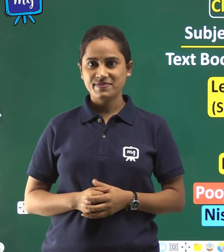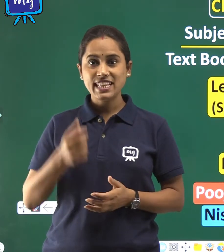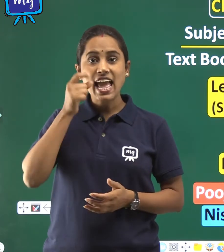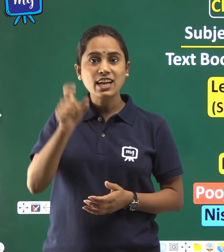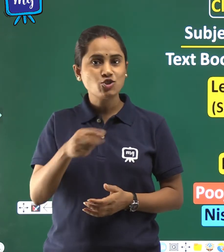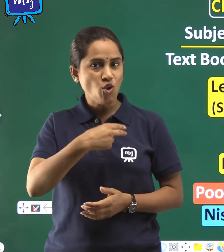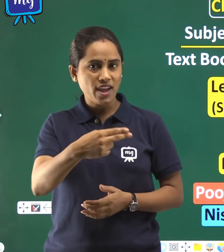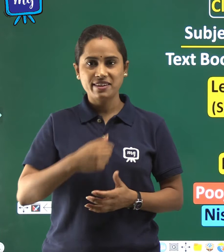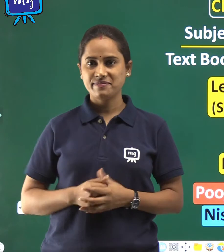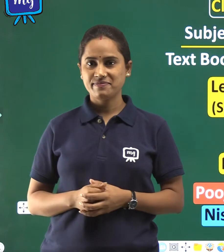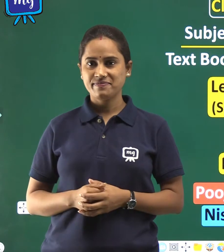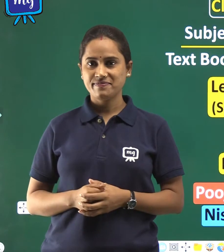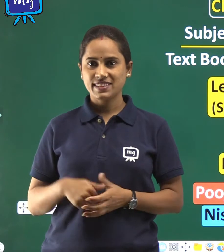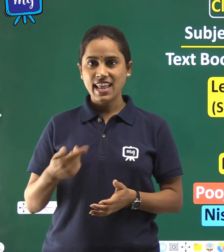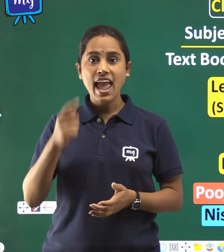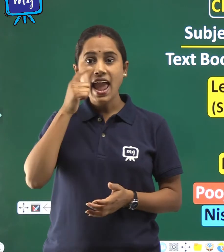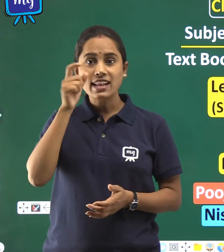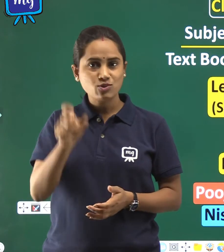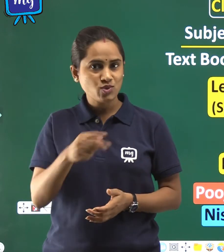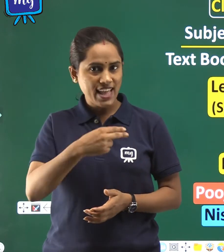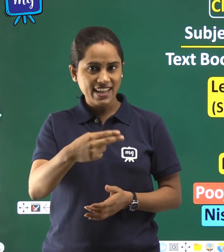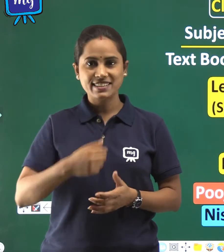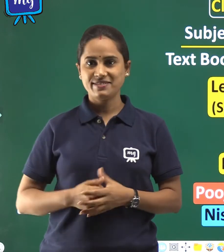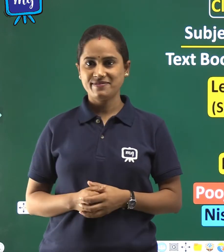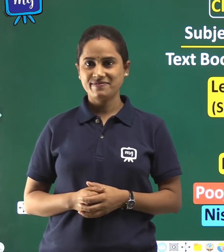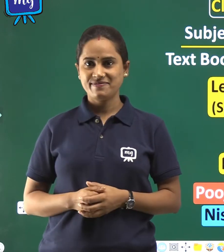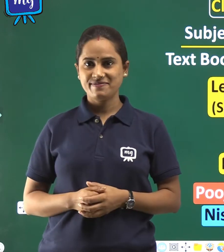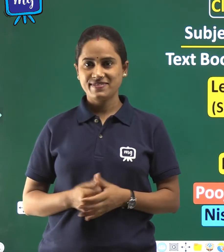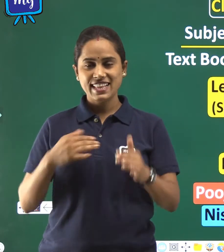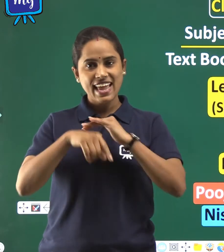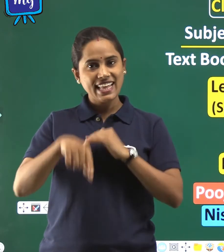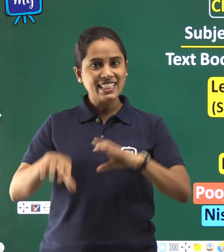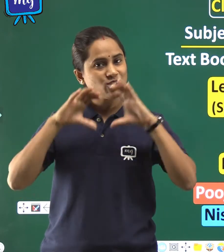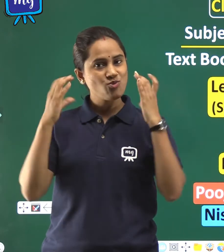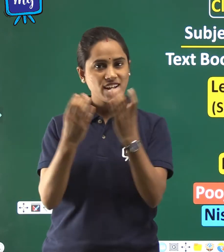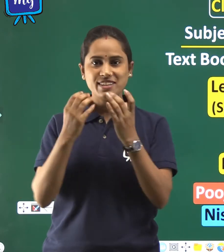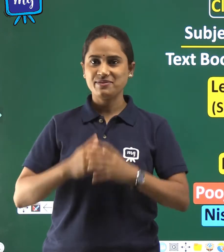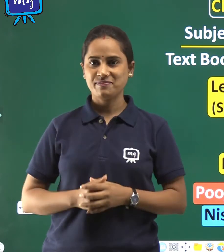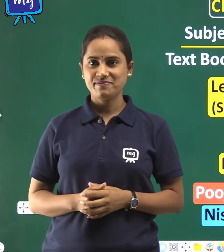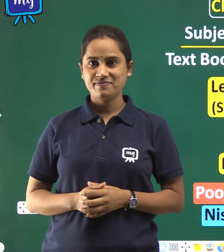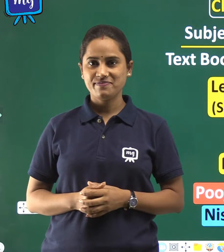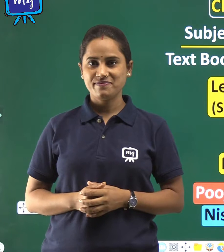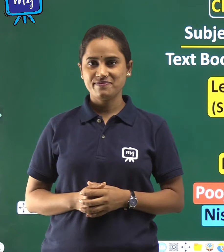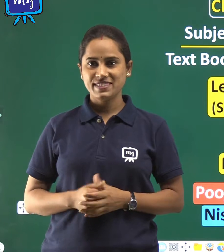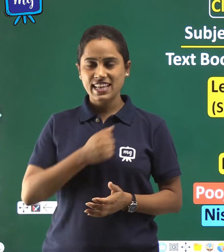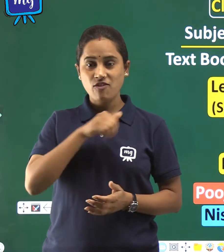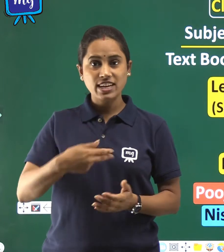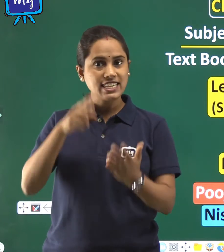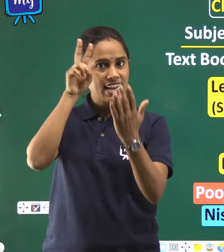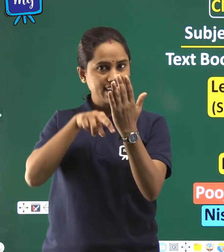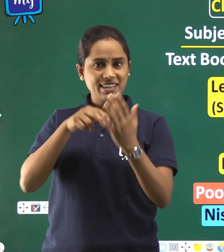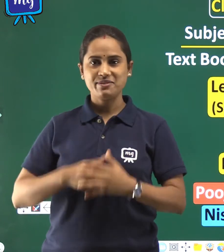joy and success in this world. We shall